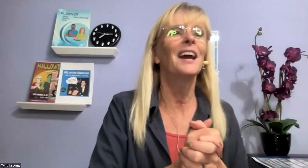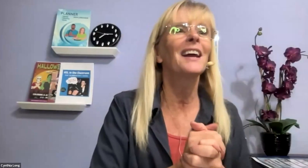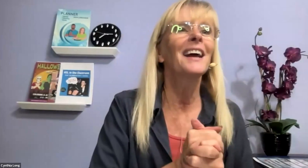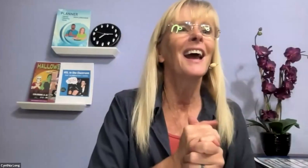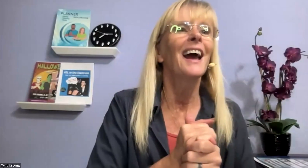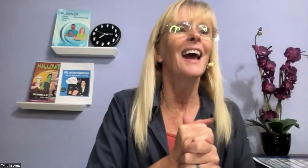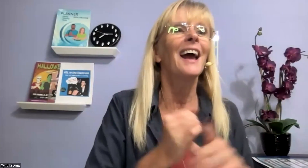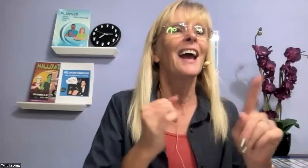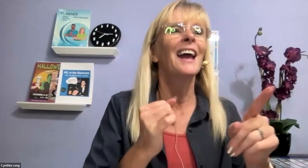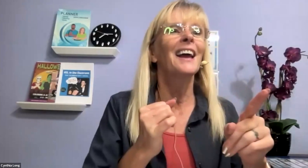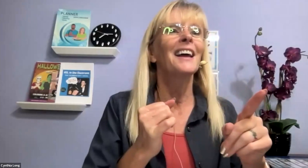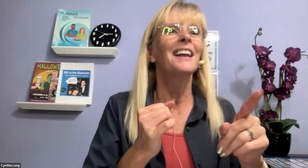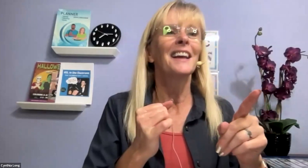Okay. And